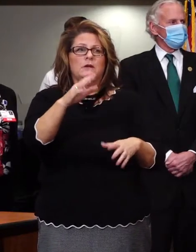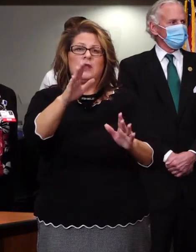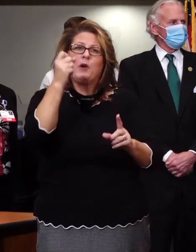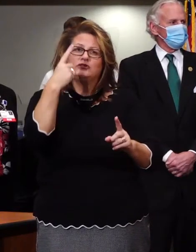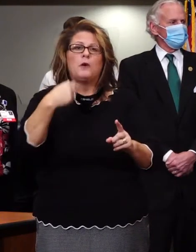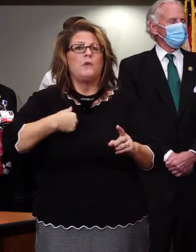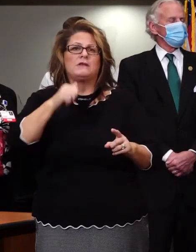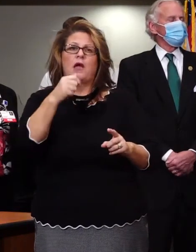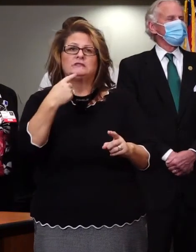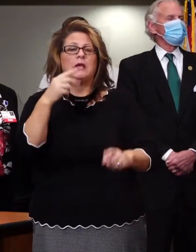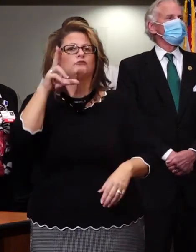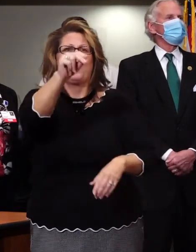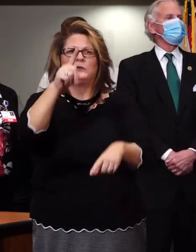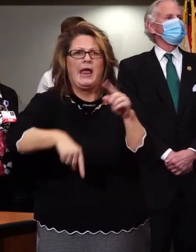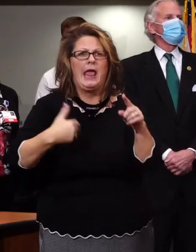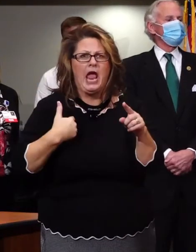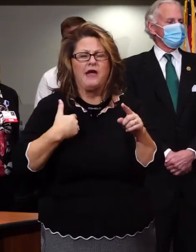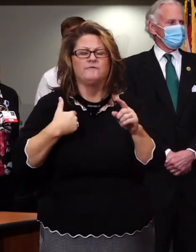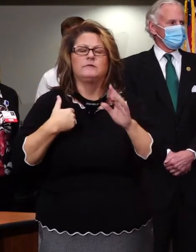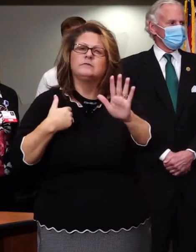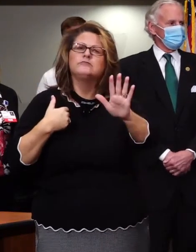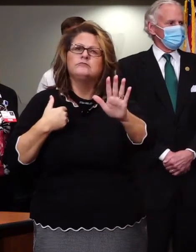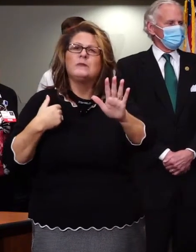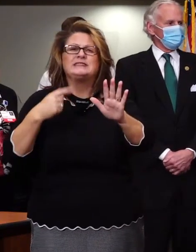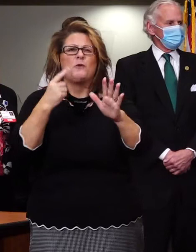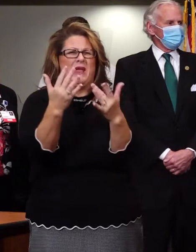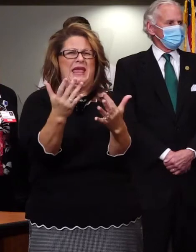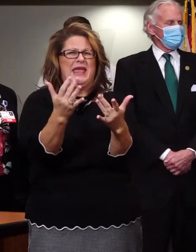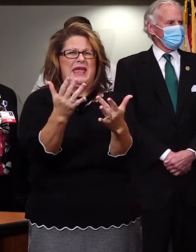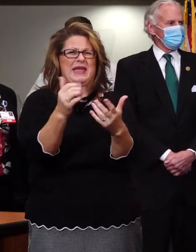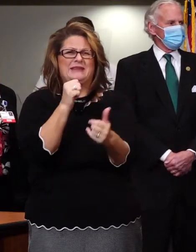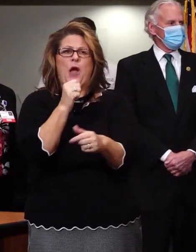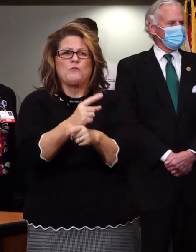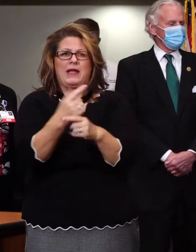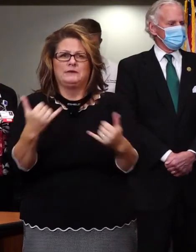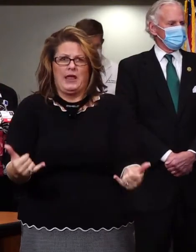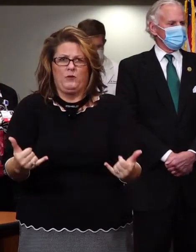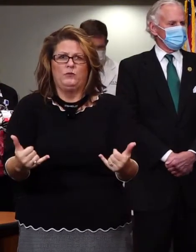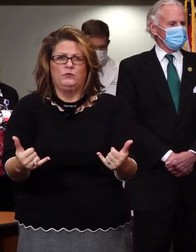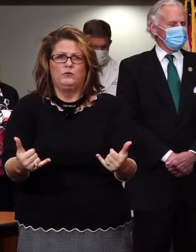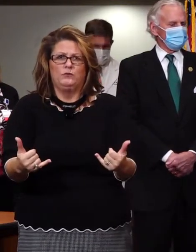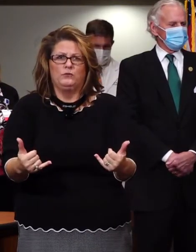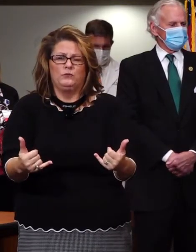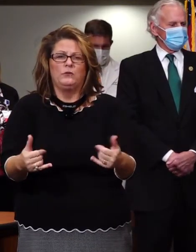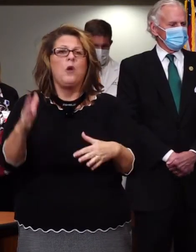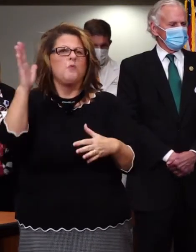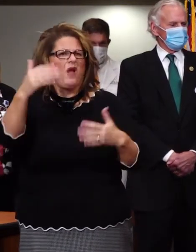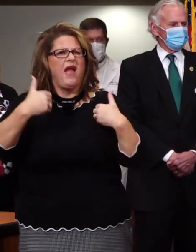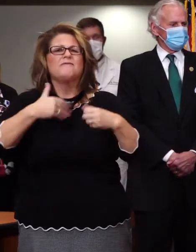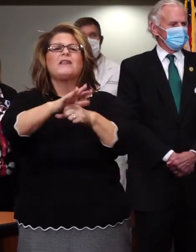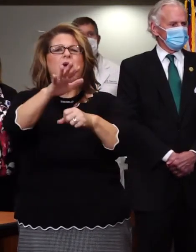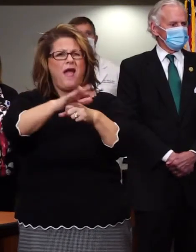not now. DHEC is confident, however, that there will be enough vaccines for the general